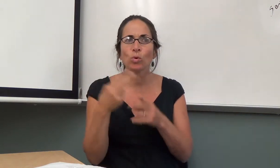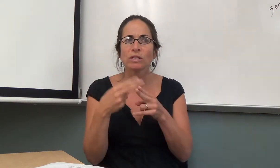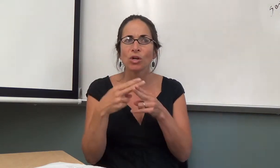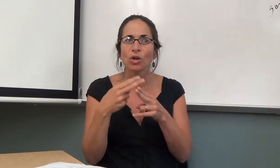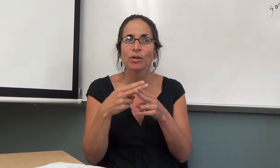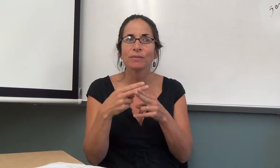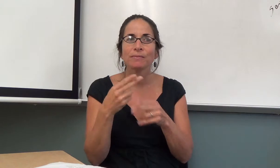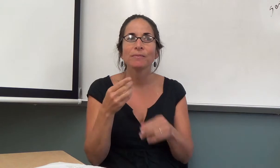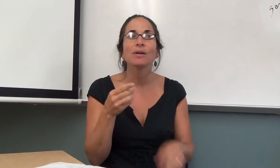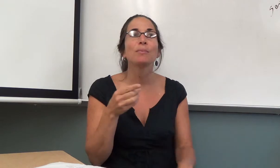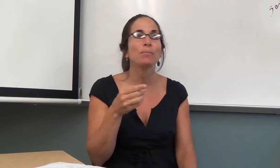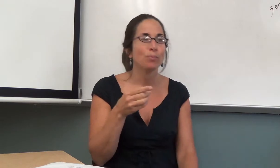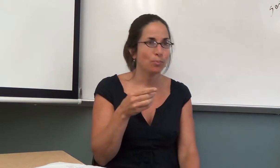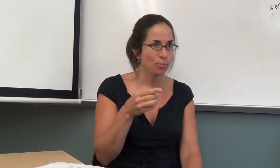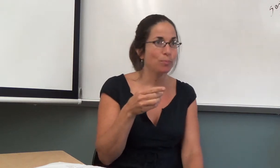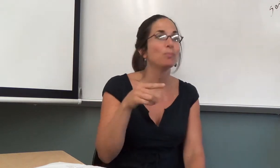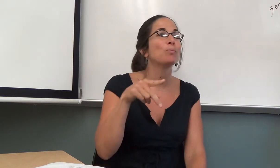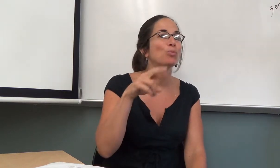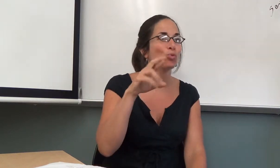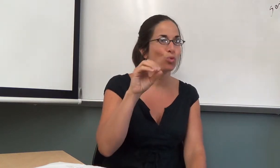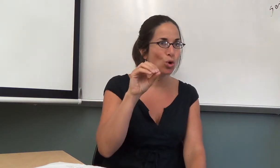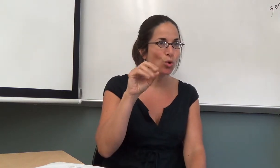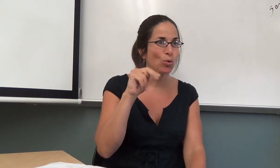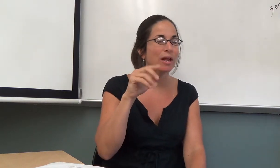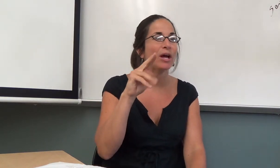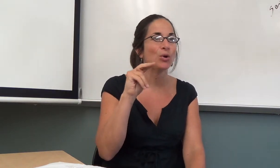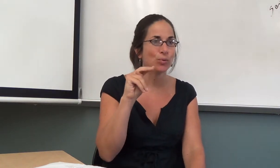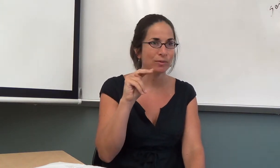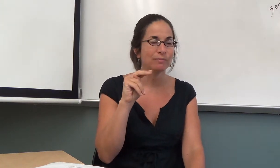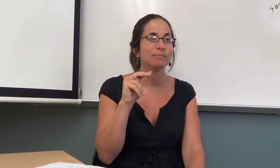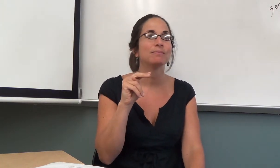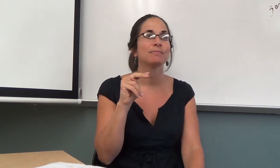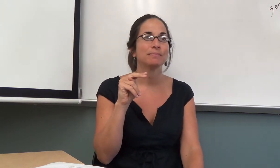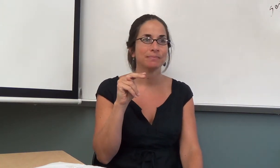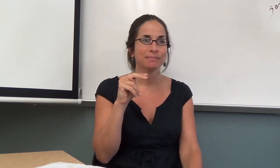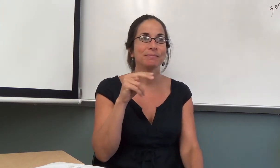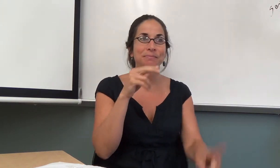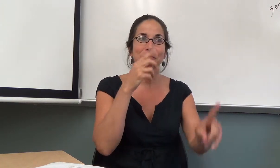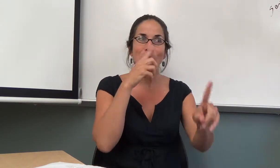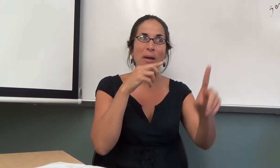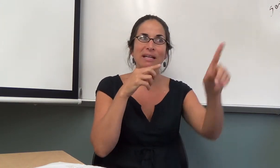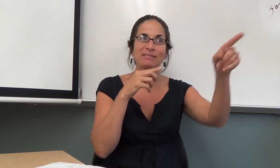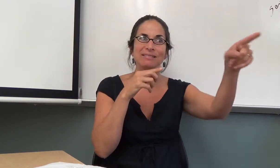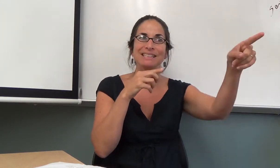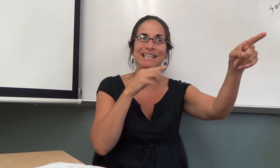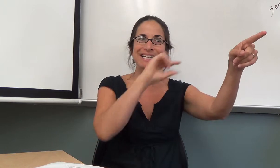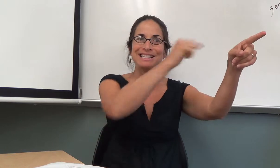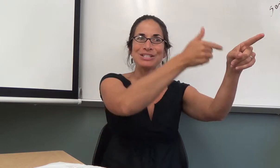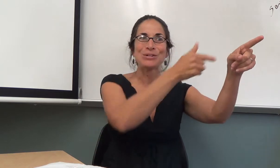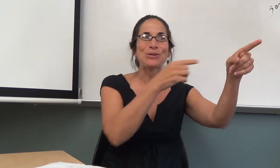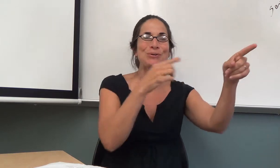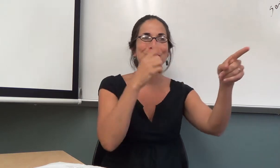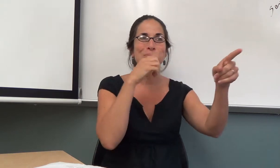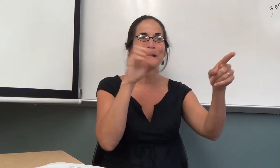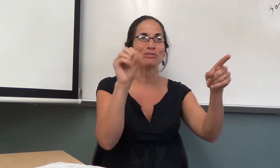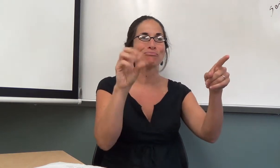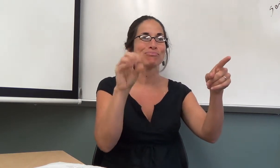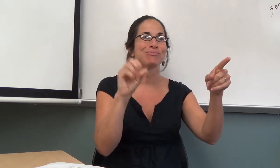is a pronoun. Pronoun. Well done. Try to hold you guys. Try to restrain yourselves from jumping in and saving him.